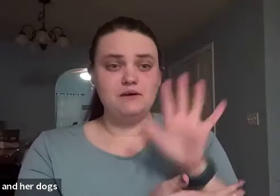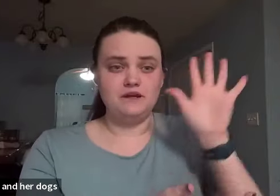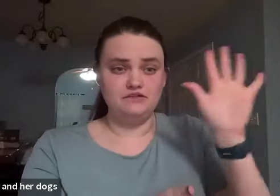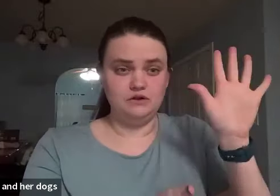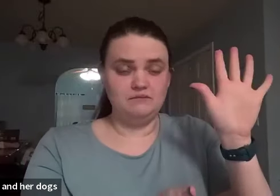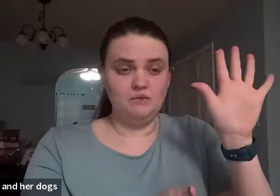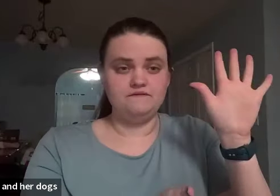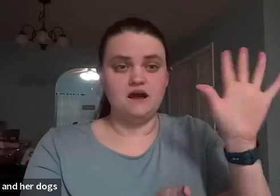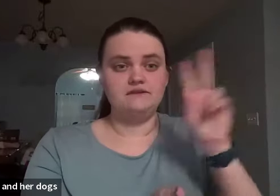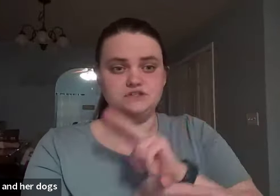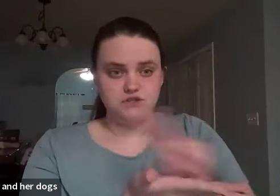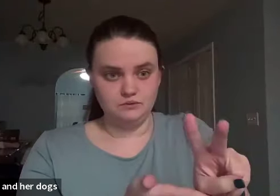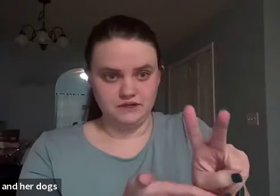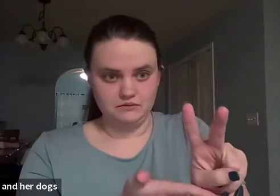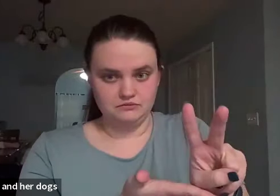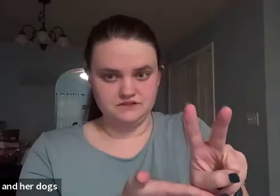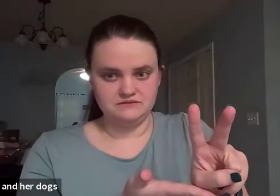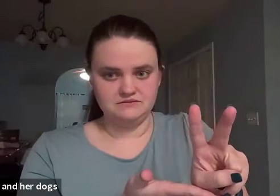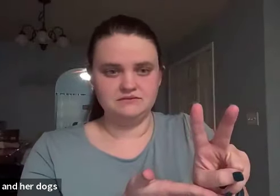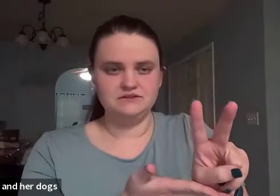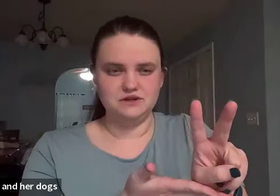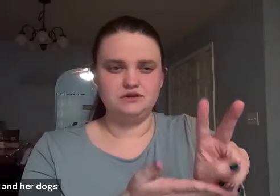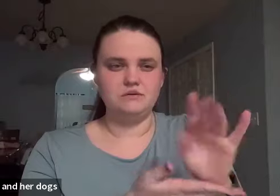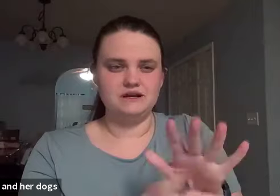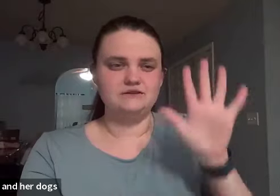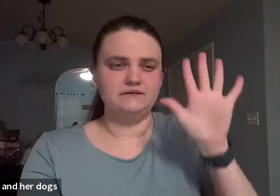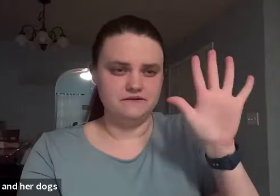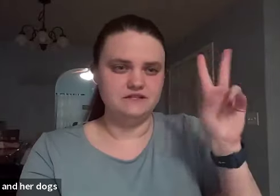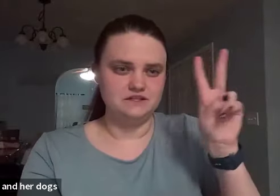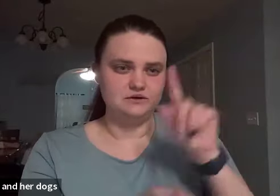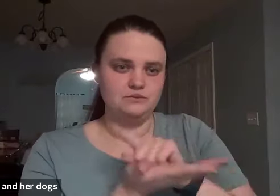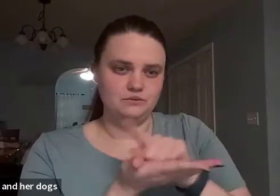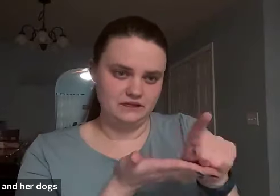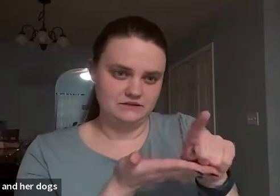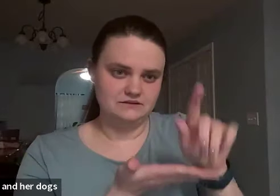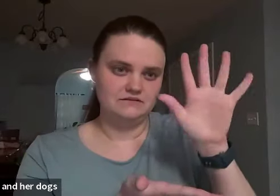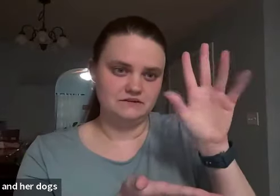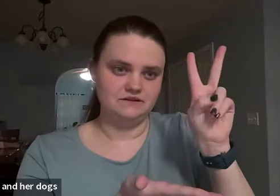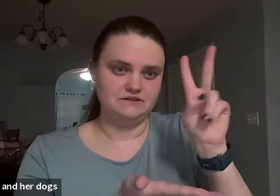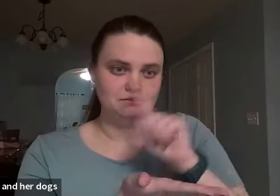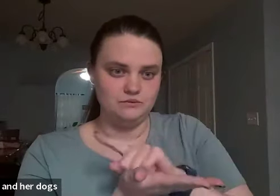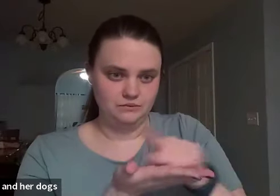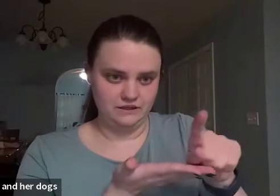that would look like more 5 2-week groups. So you want to do 52 weeks. 52